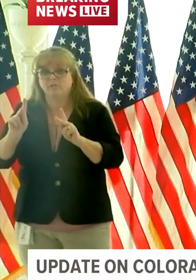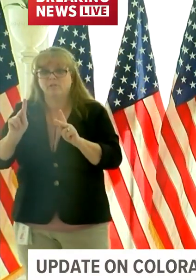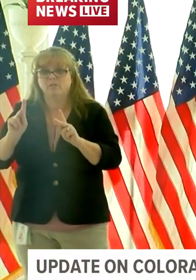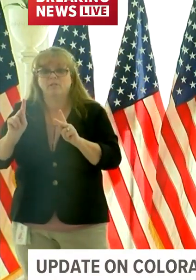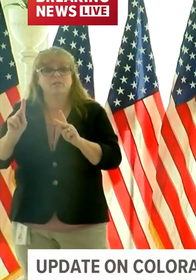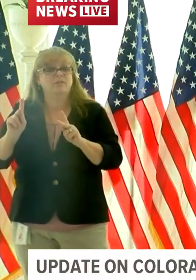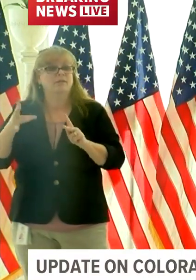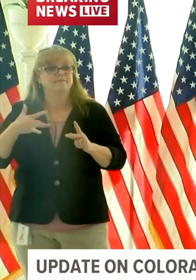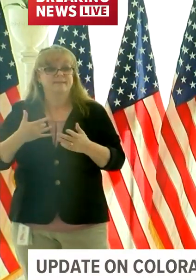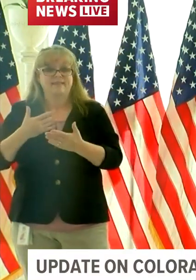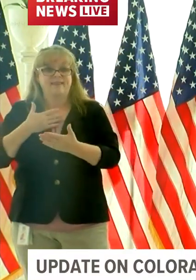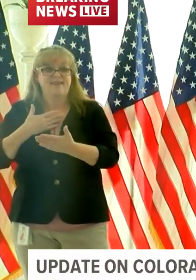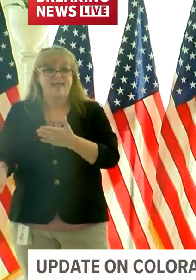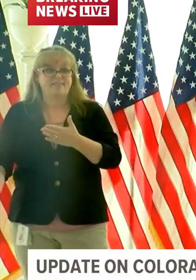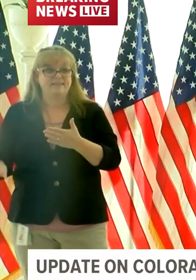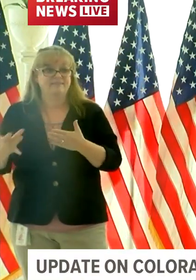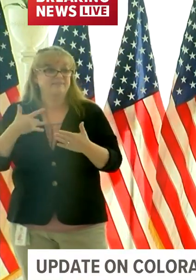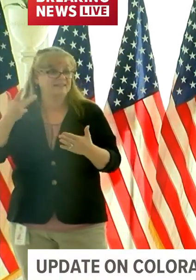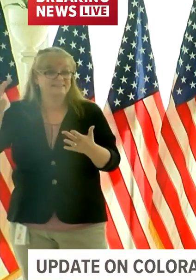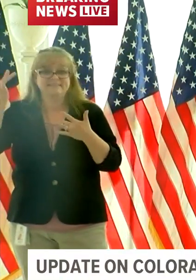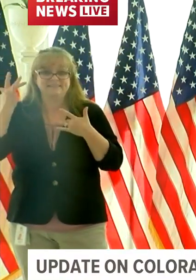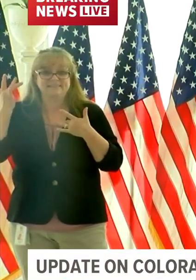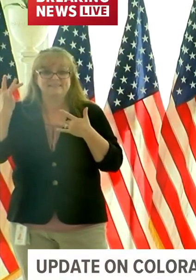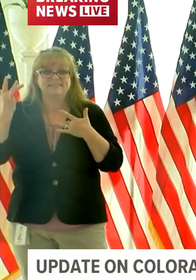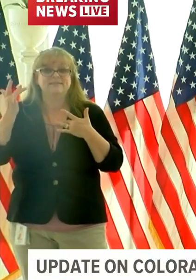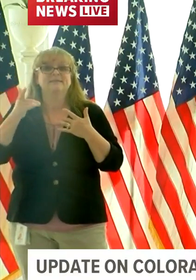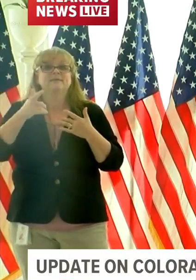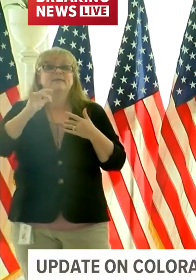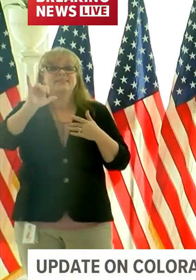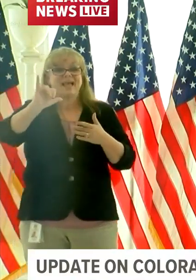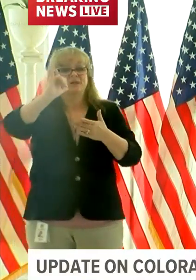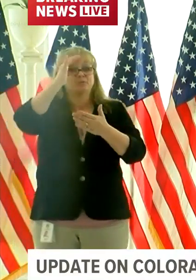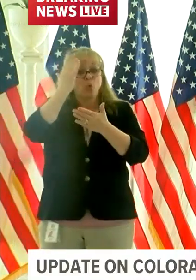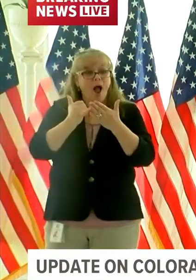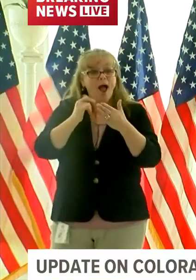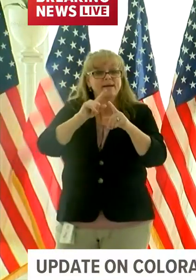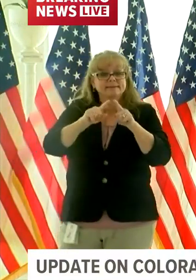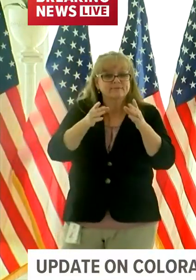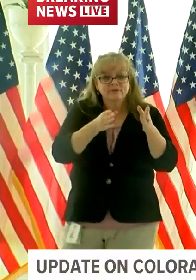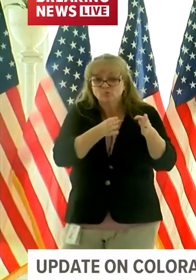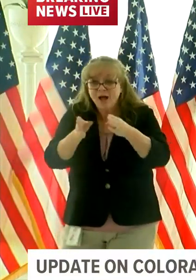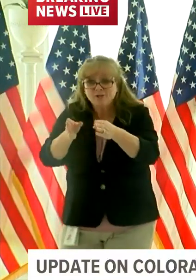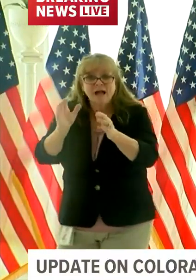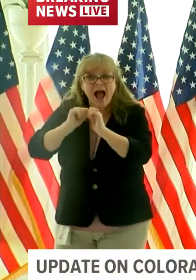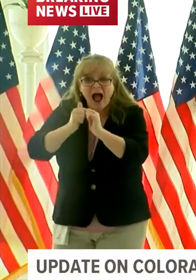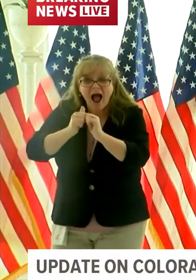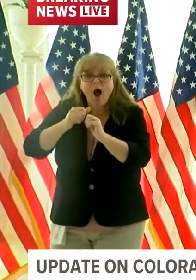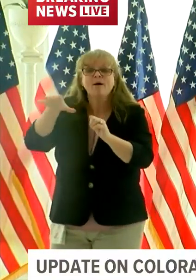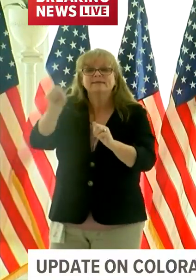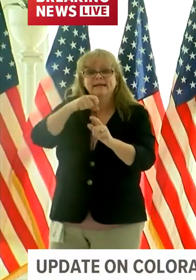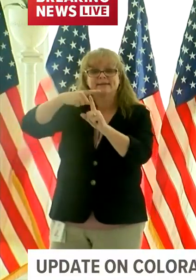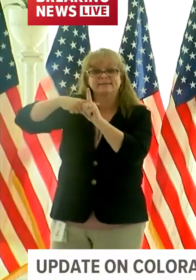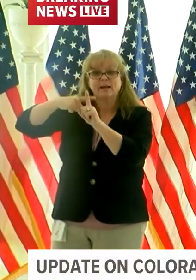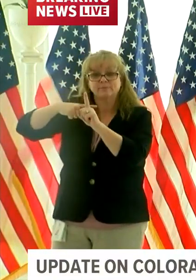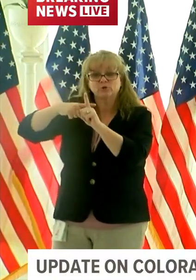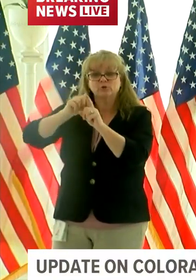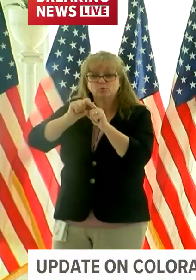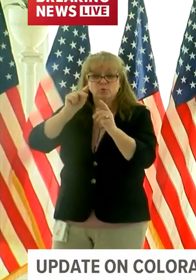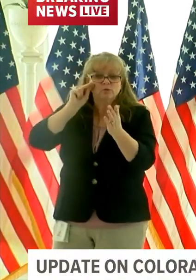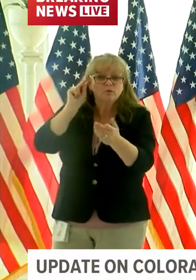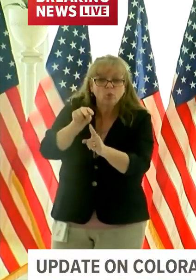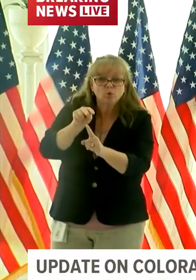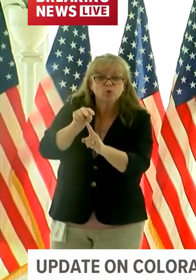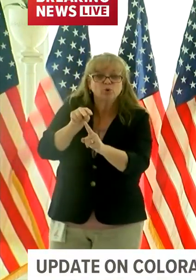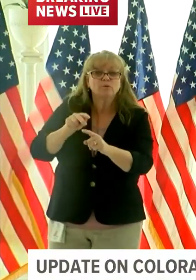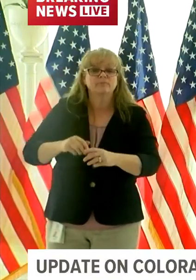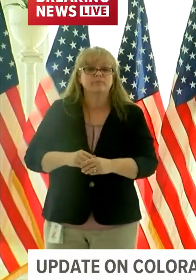that strategy, and that will be, again, presented prior to April 26th around what that looks like. But don't think just